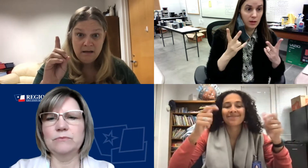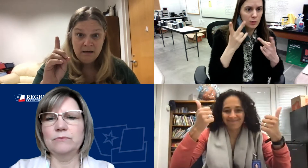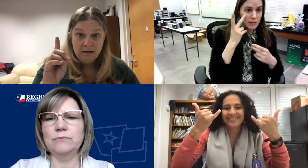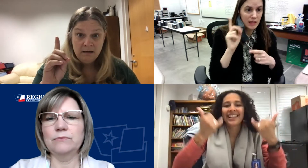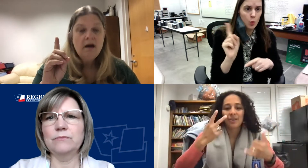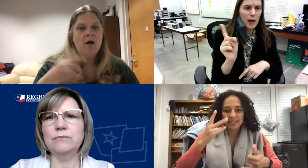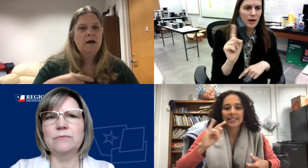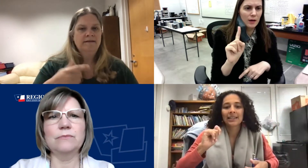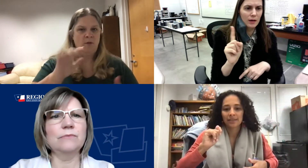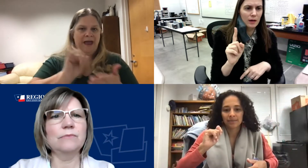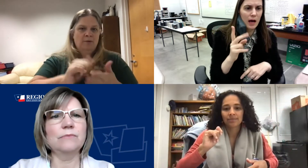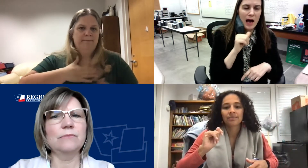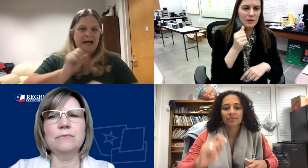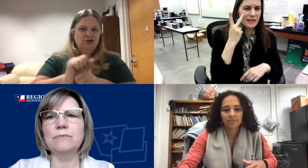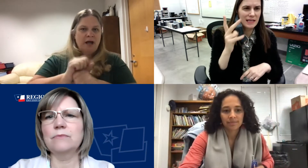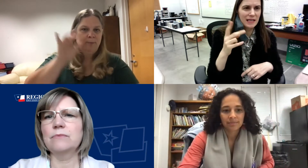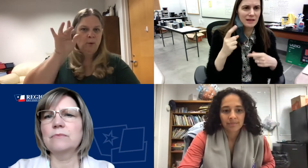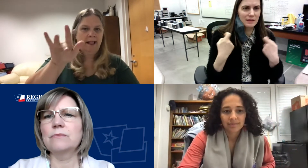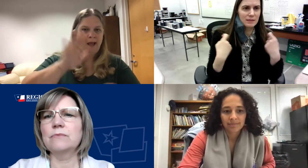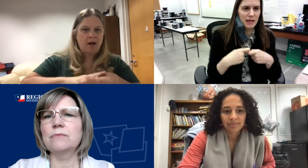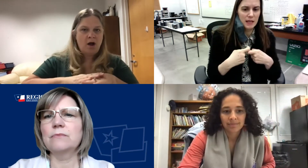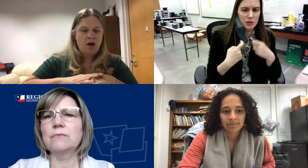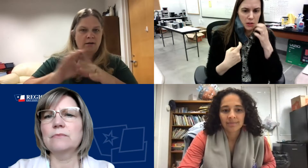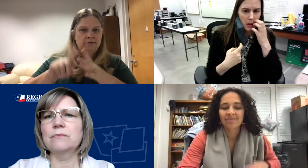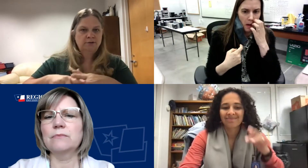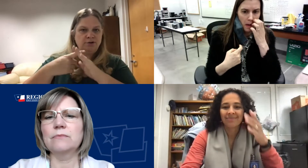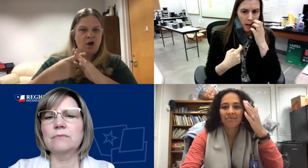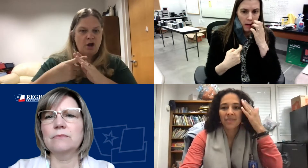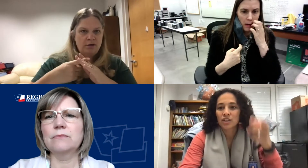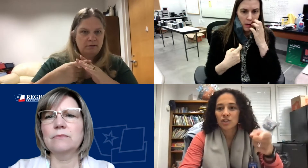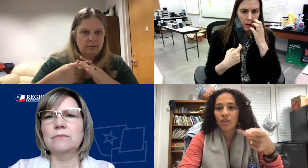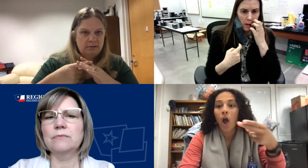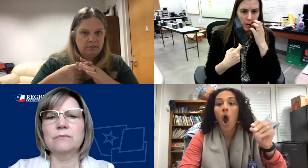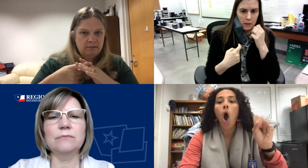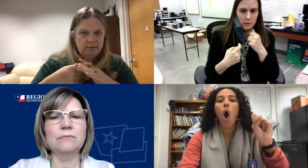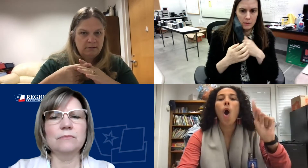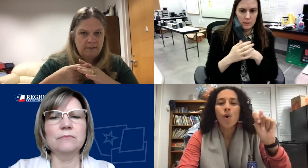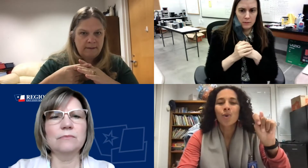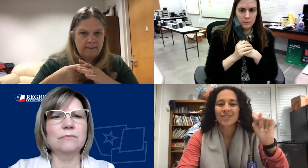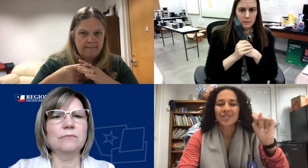Where? I don't see Spanish.